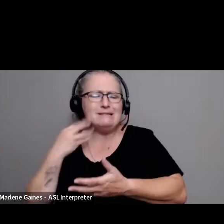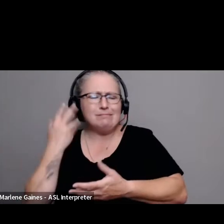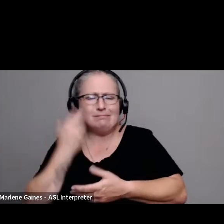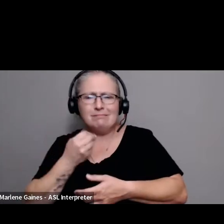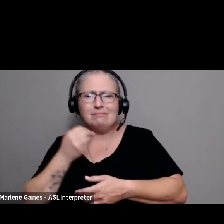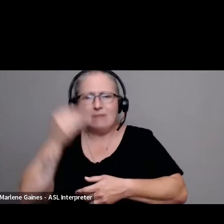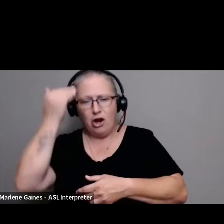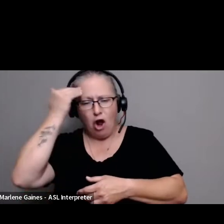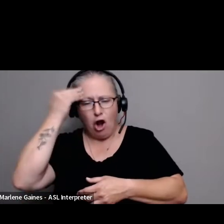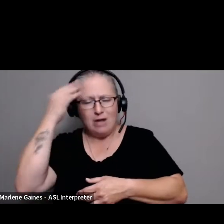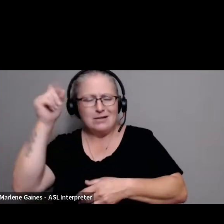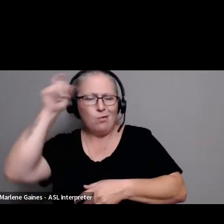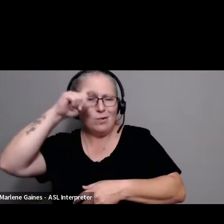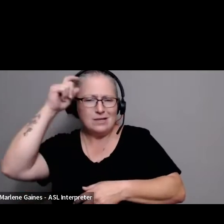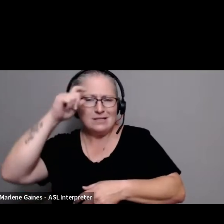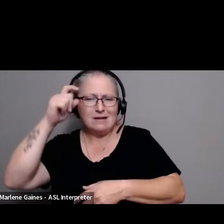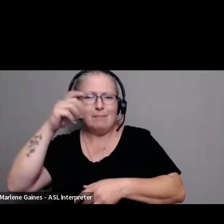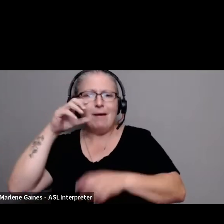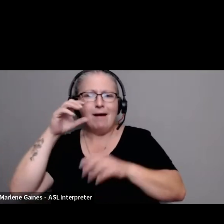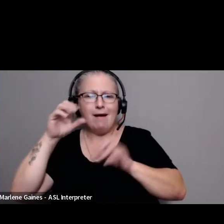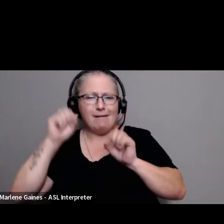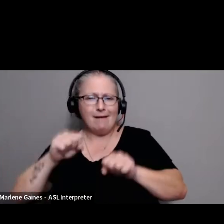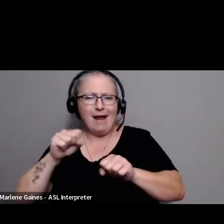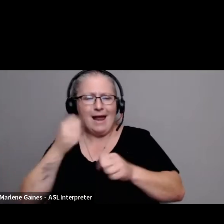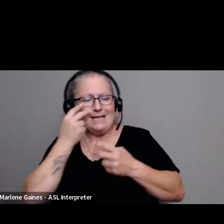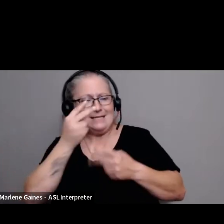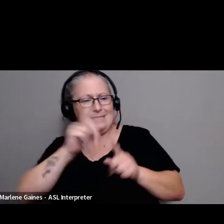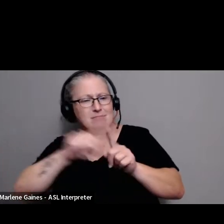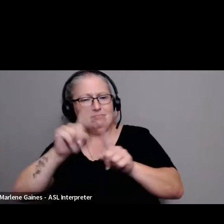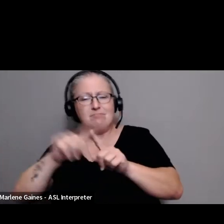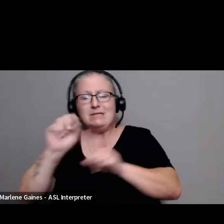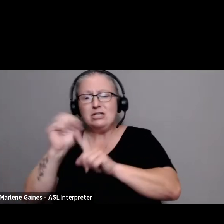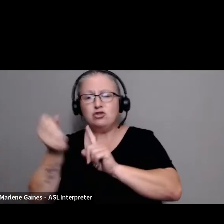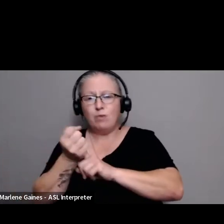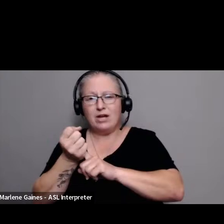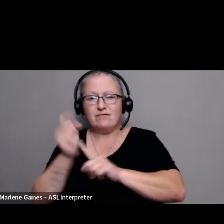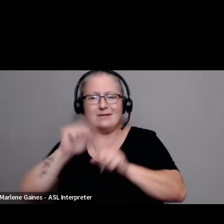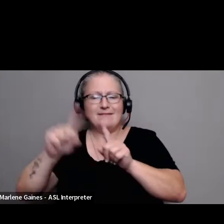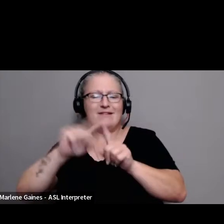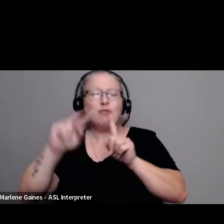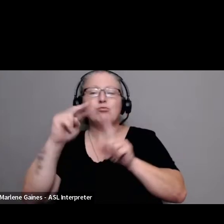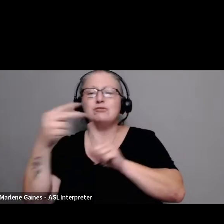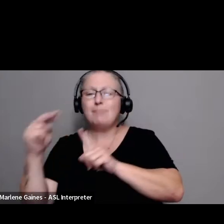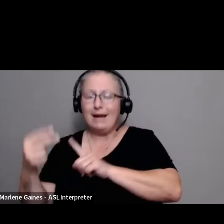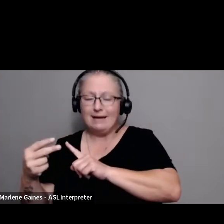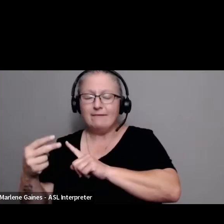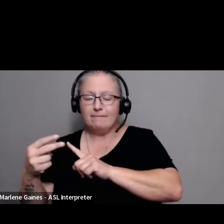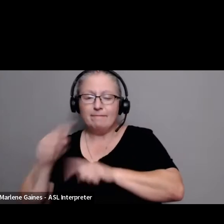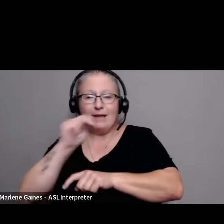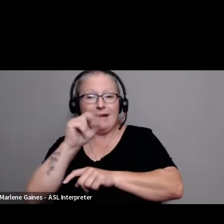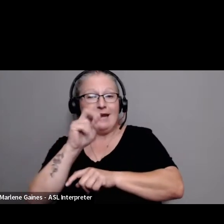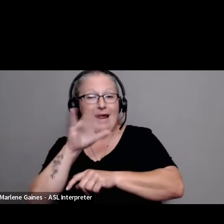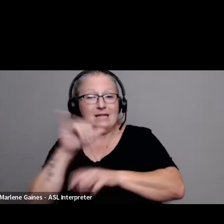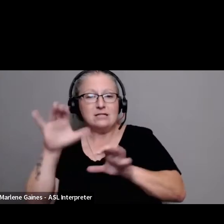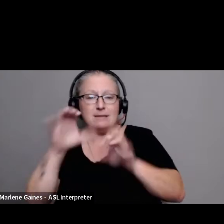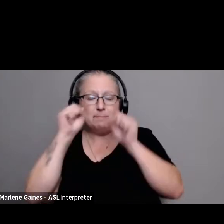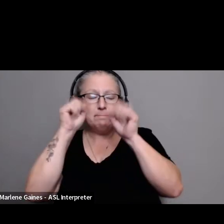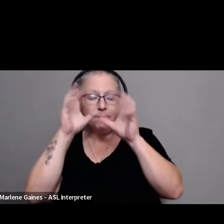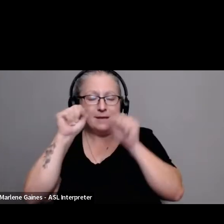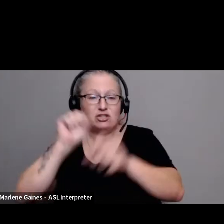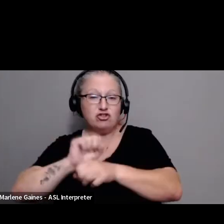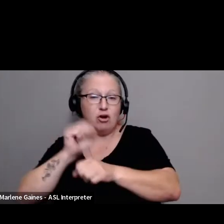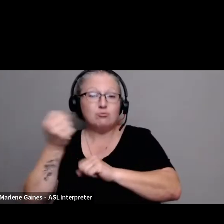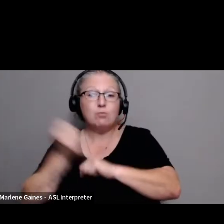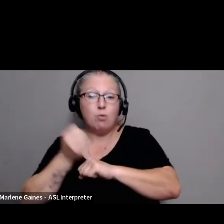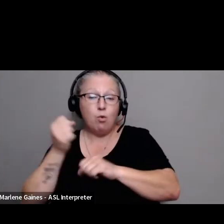and wisdom, and is so adept at viewing situations from multiple perspectives. Nancy does an amazing job